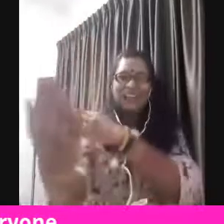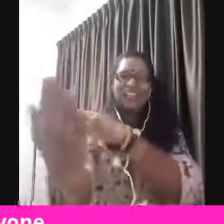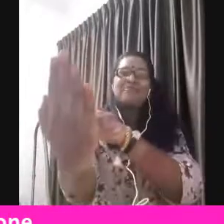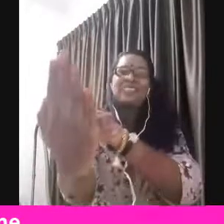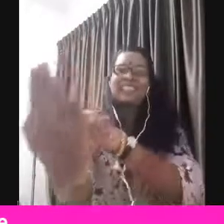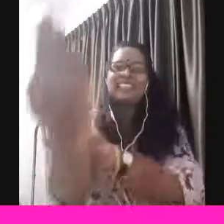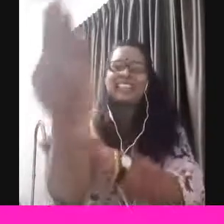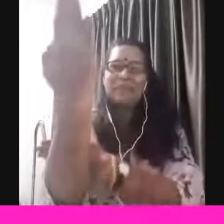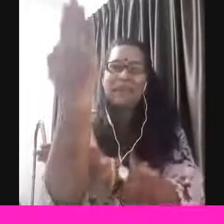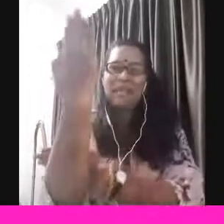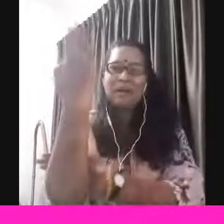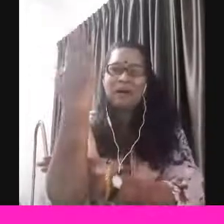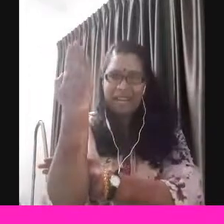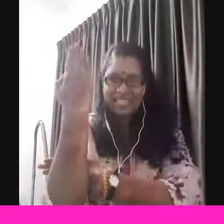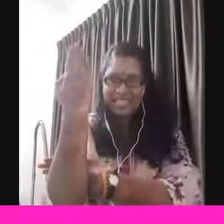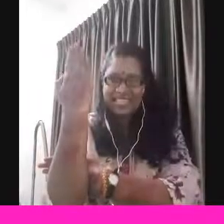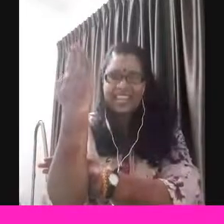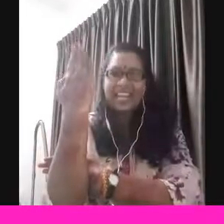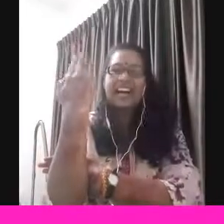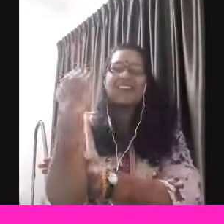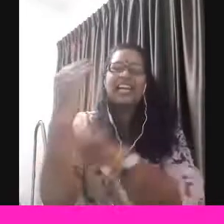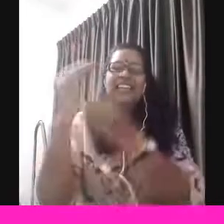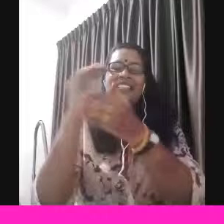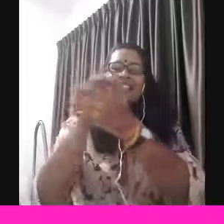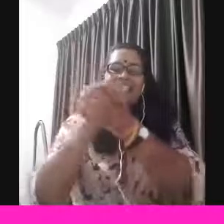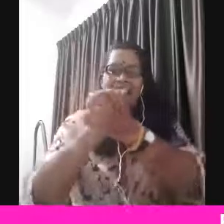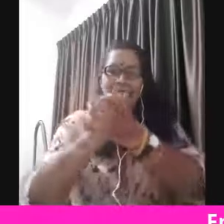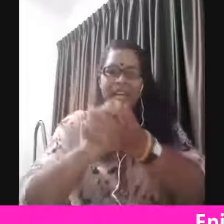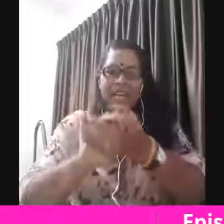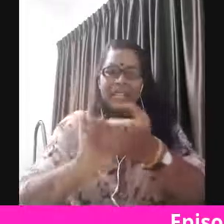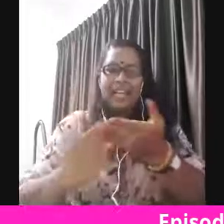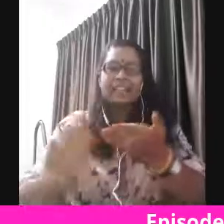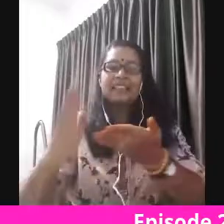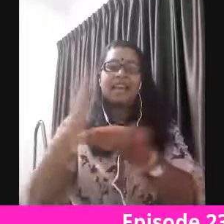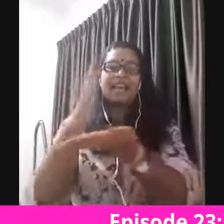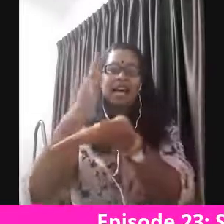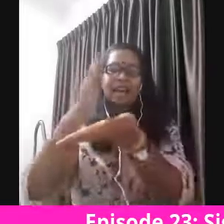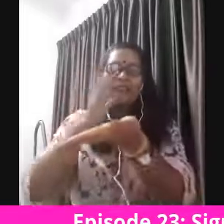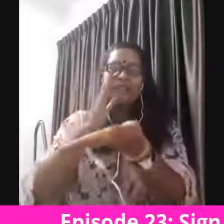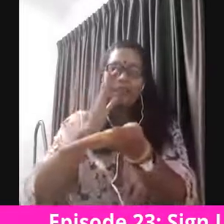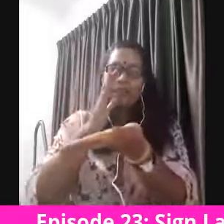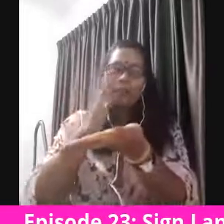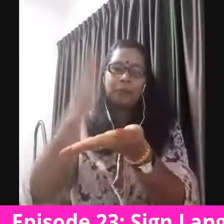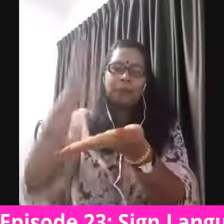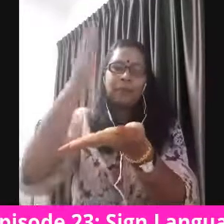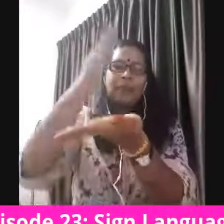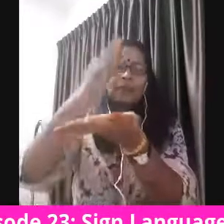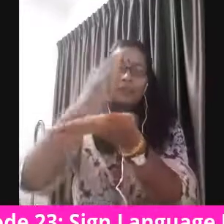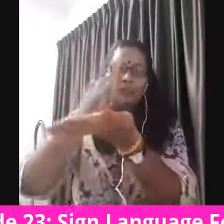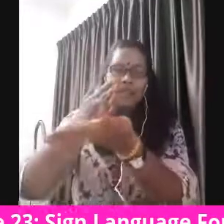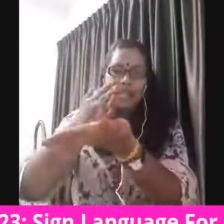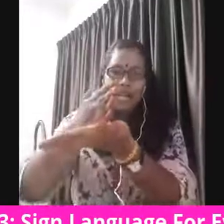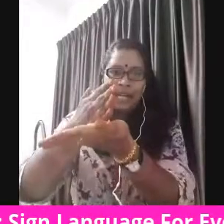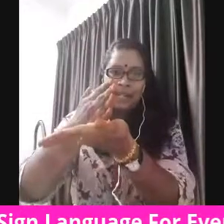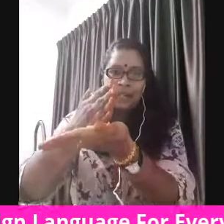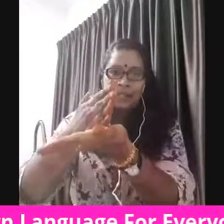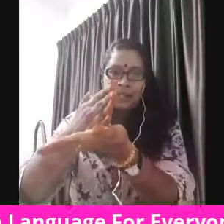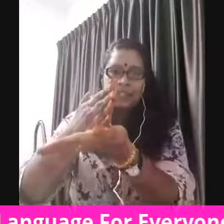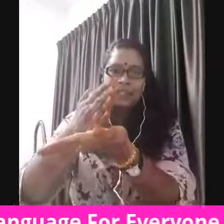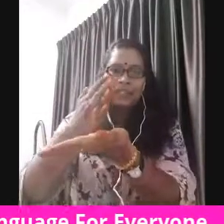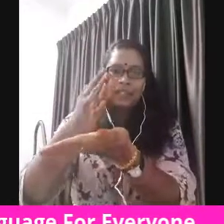know. Okay. This is selamat pagi. Okay. And then Okay. selamat tengah. We must put Selamat.